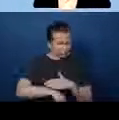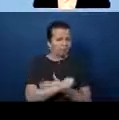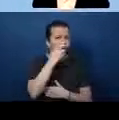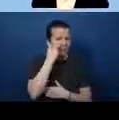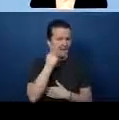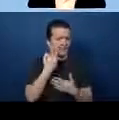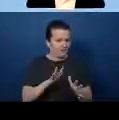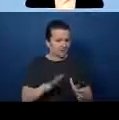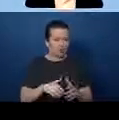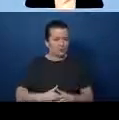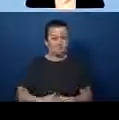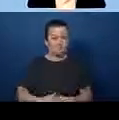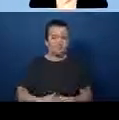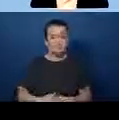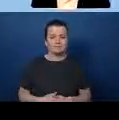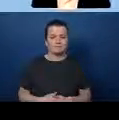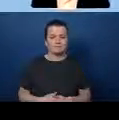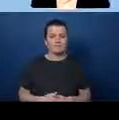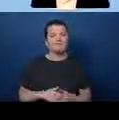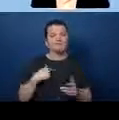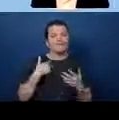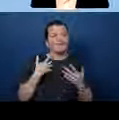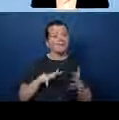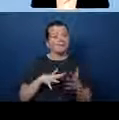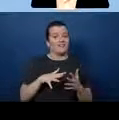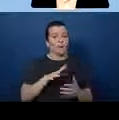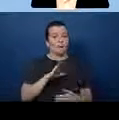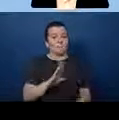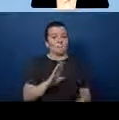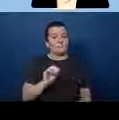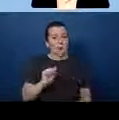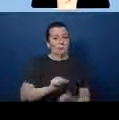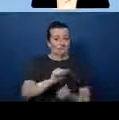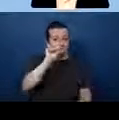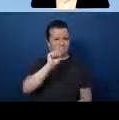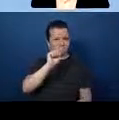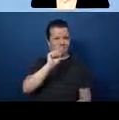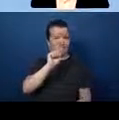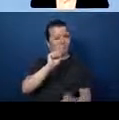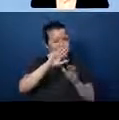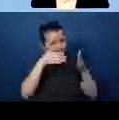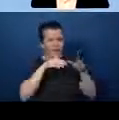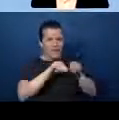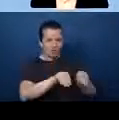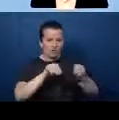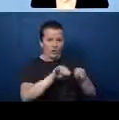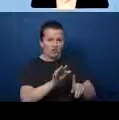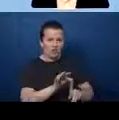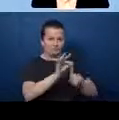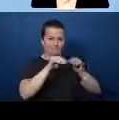He obtained a bachelor's degree in special education from the University of Zambia